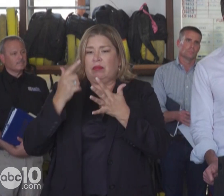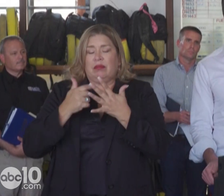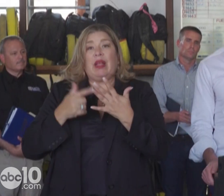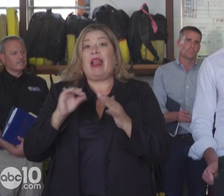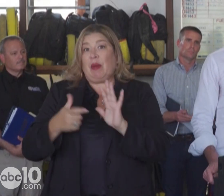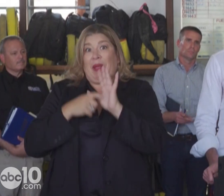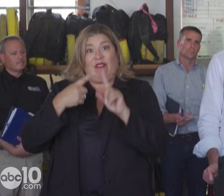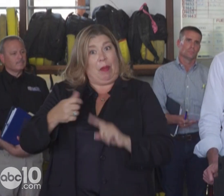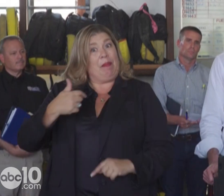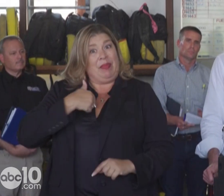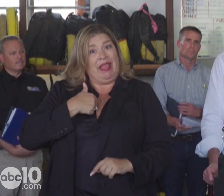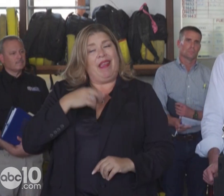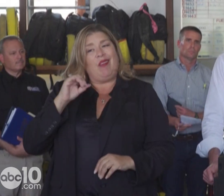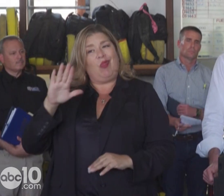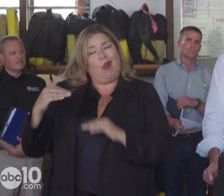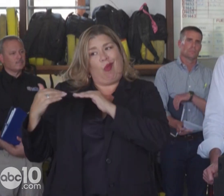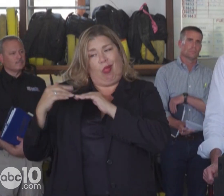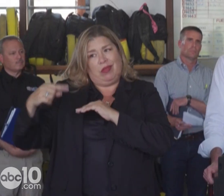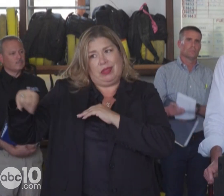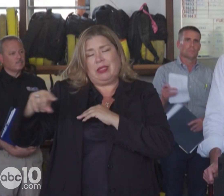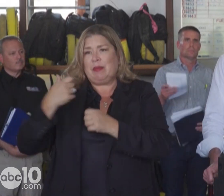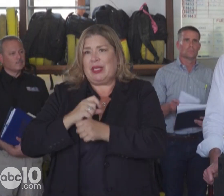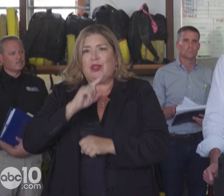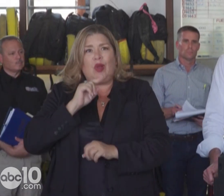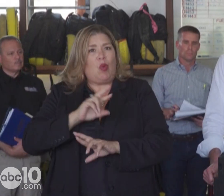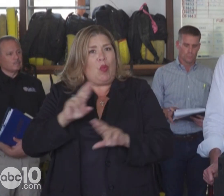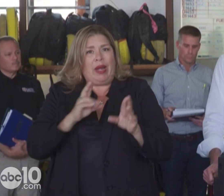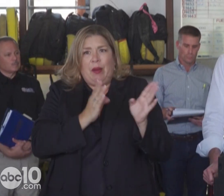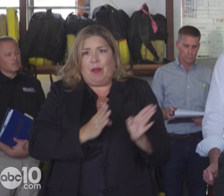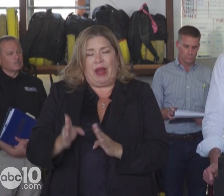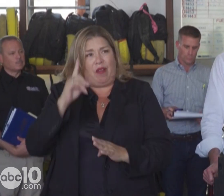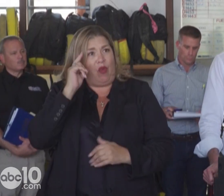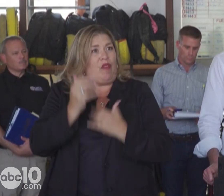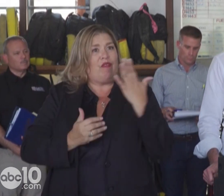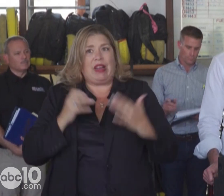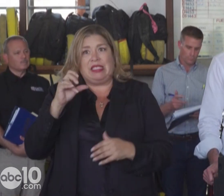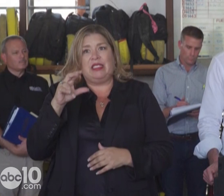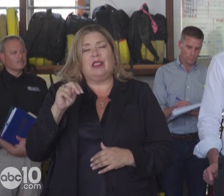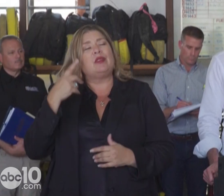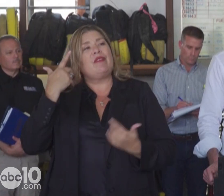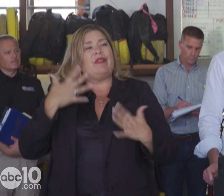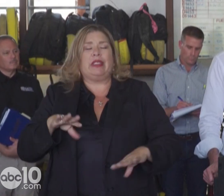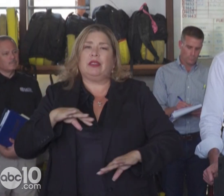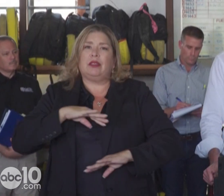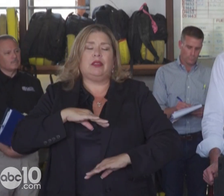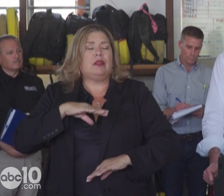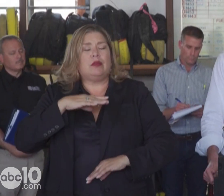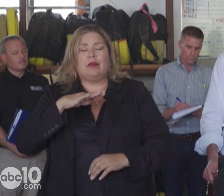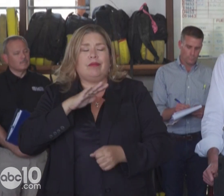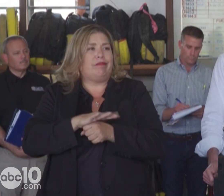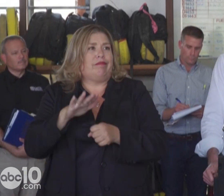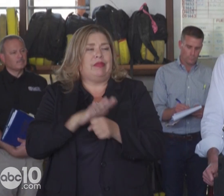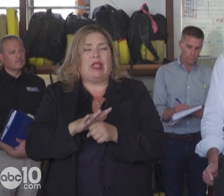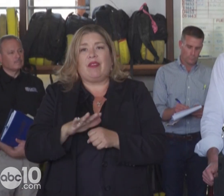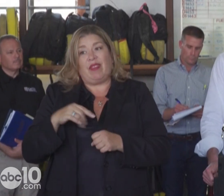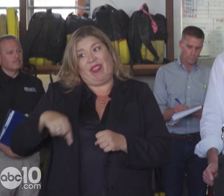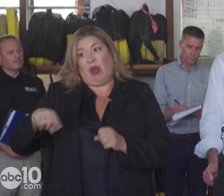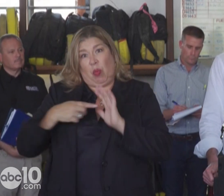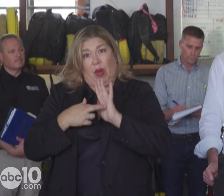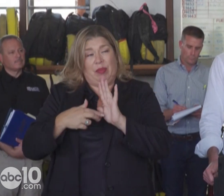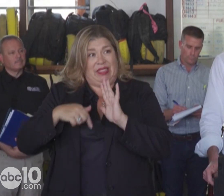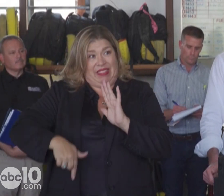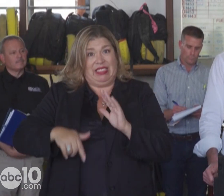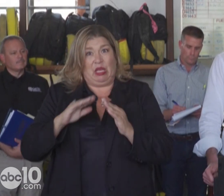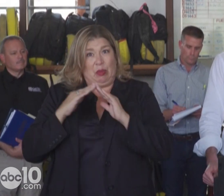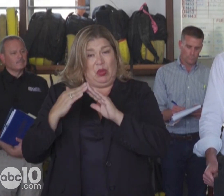me and their colleagues to prepare for this wildfire season, because they've had enough as representatives of this community. We